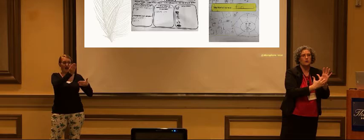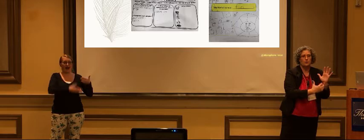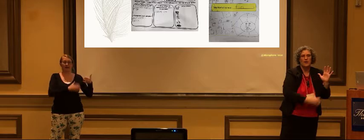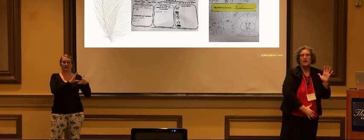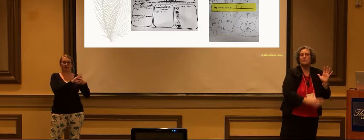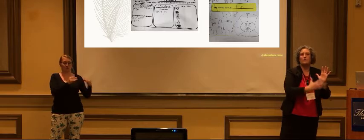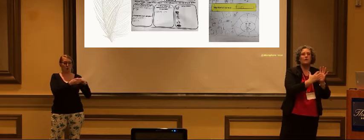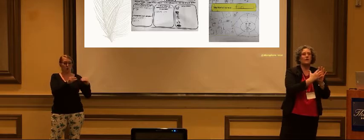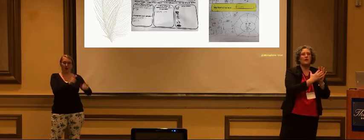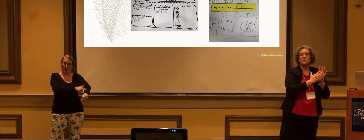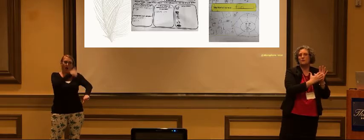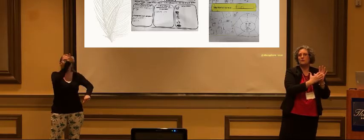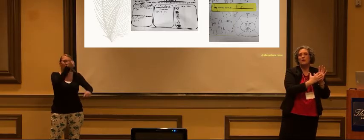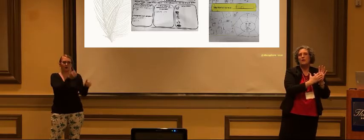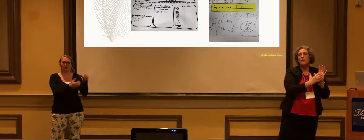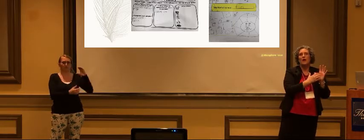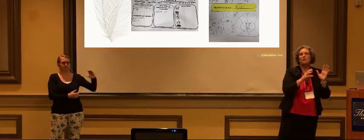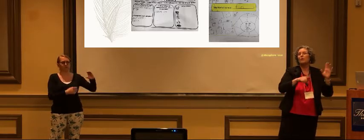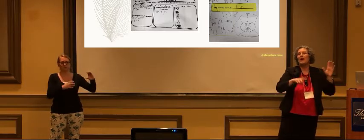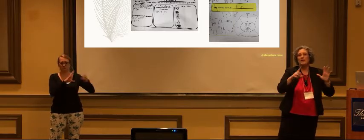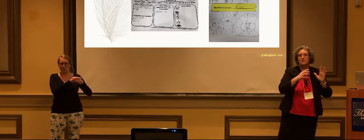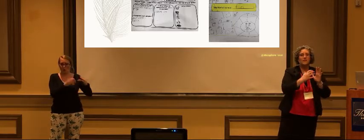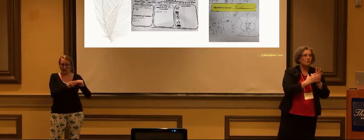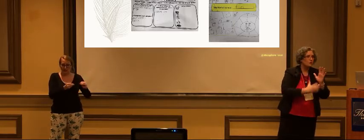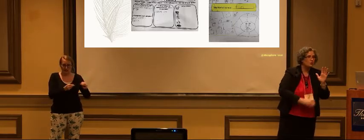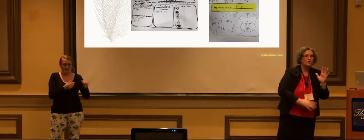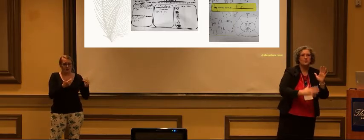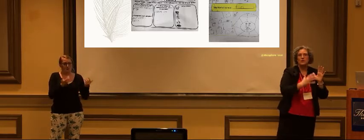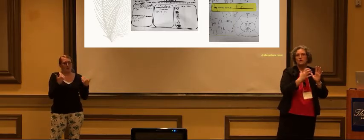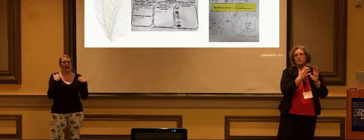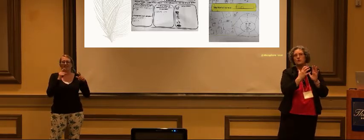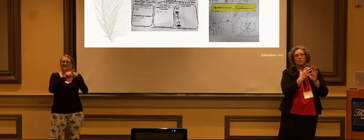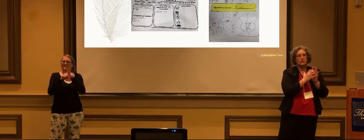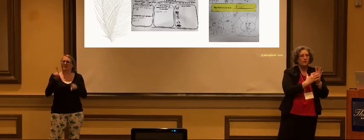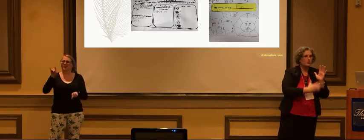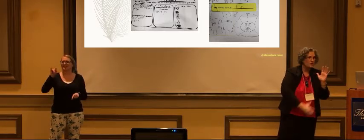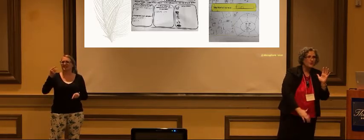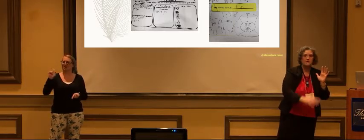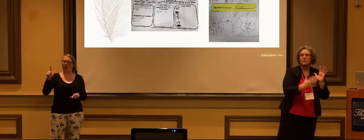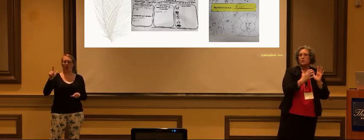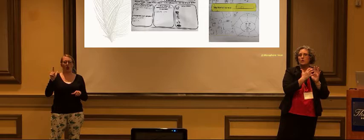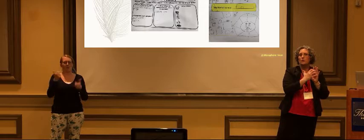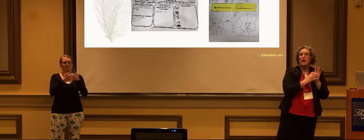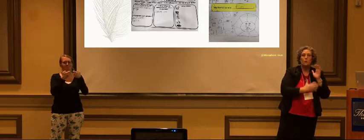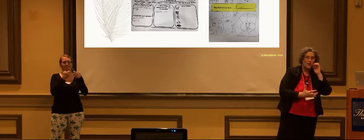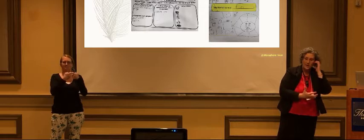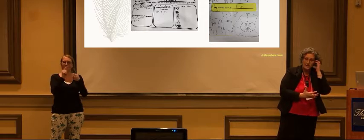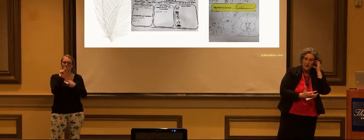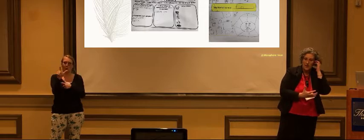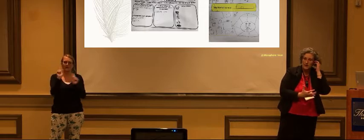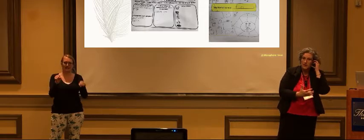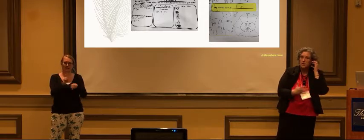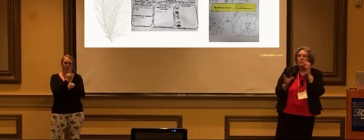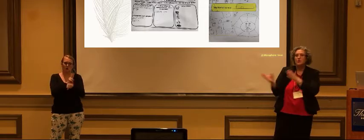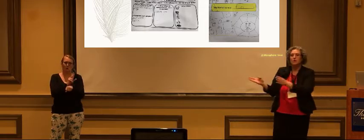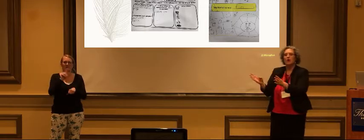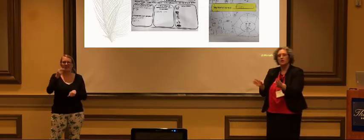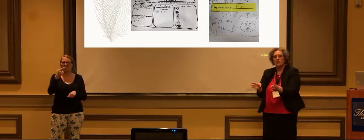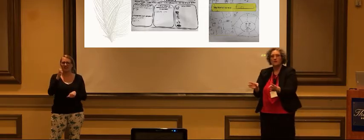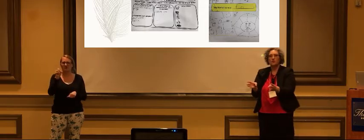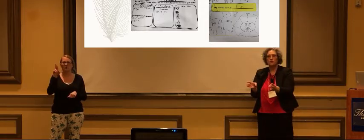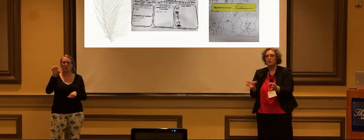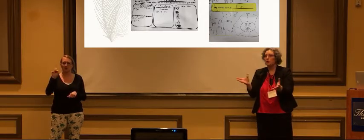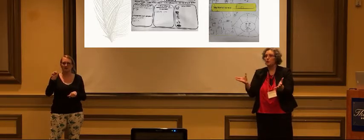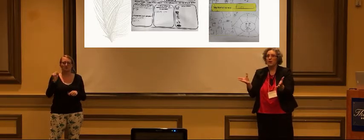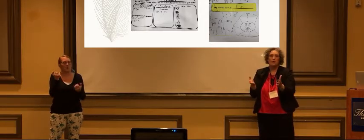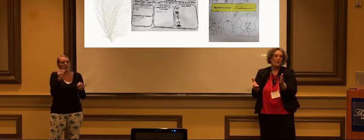much longer, and we have a variety of digital tools that we can use, or thesaurus, or whatnot. But then you can